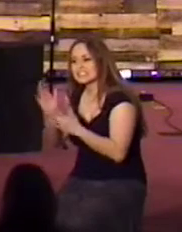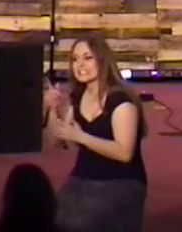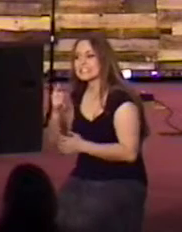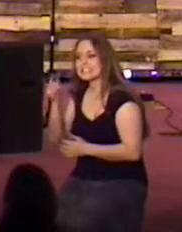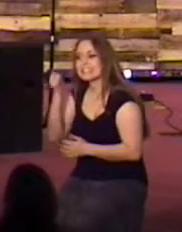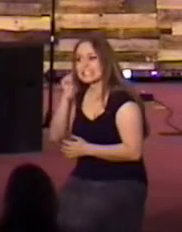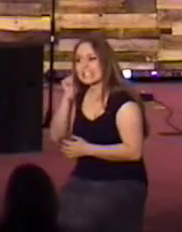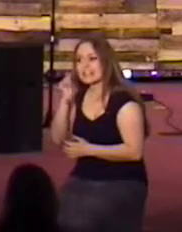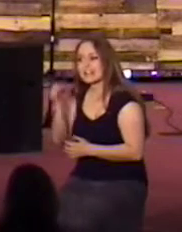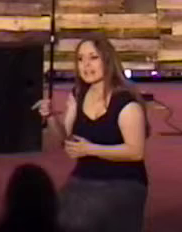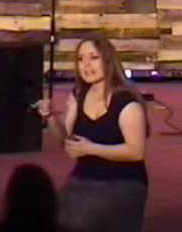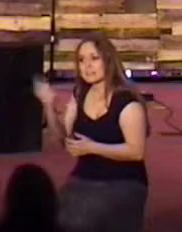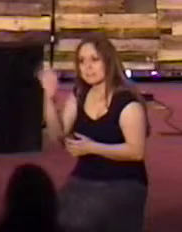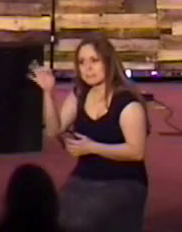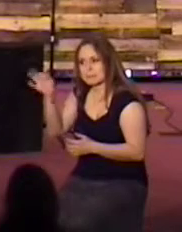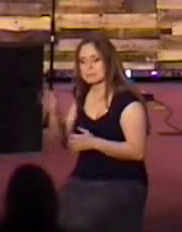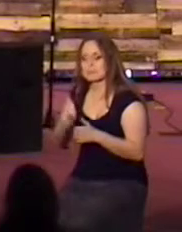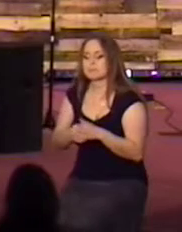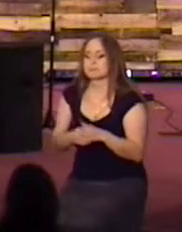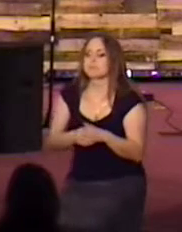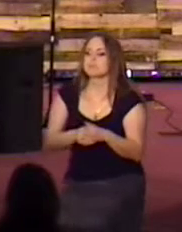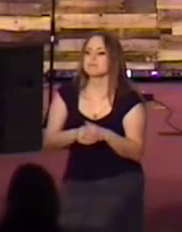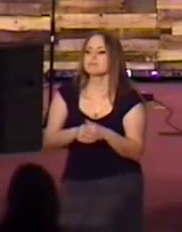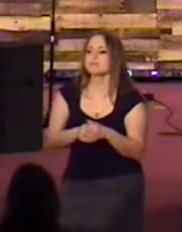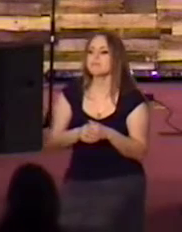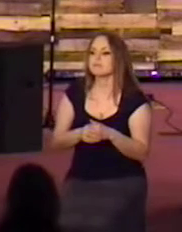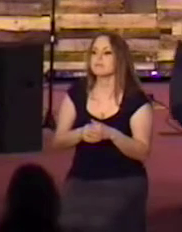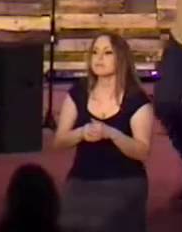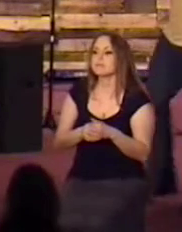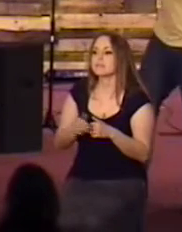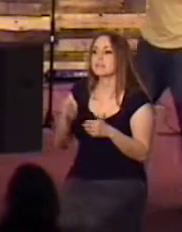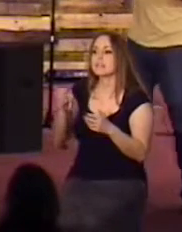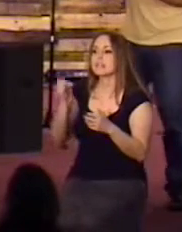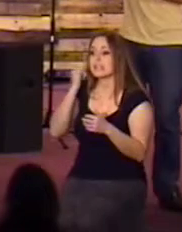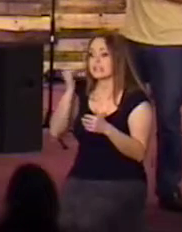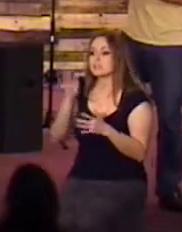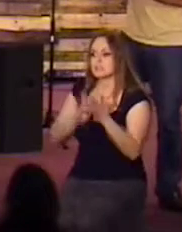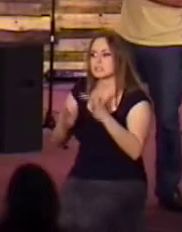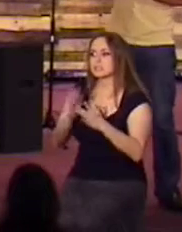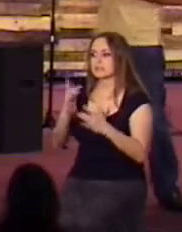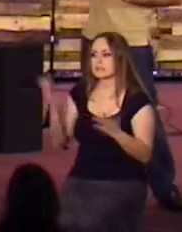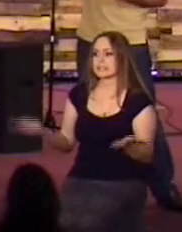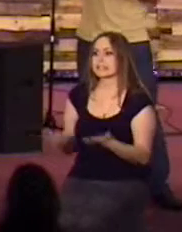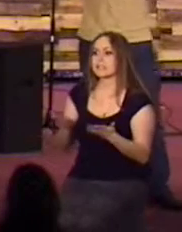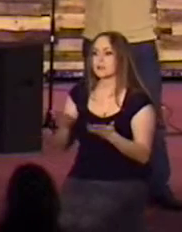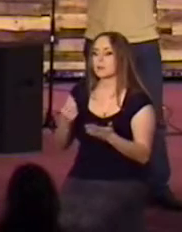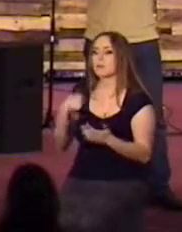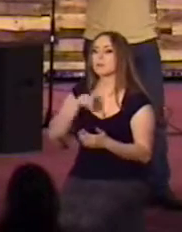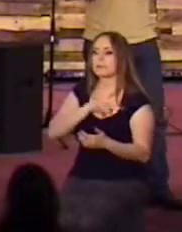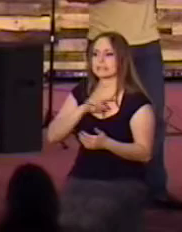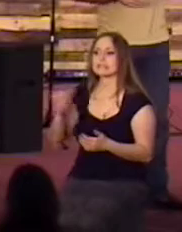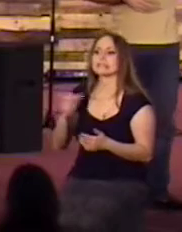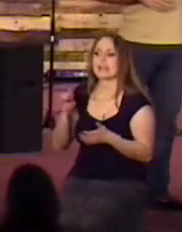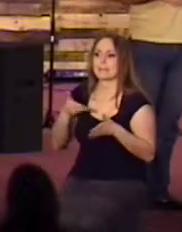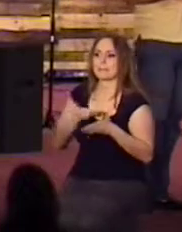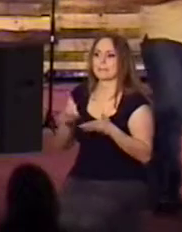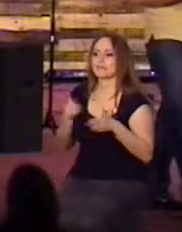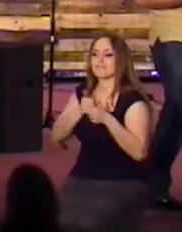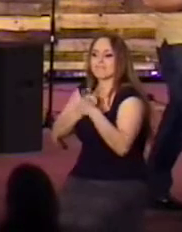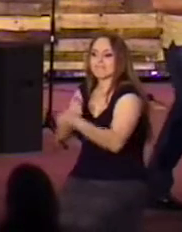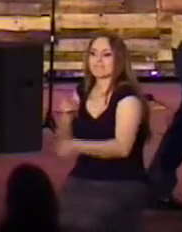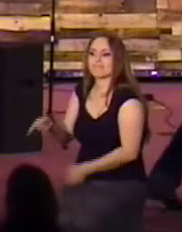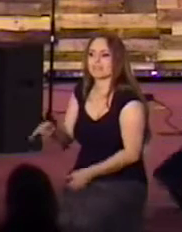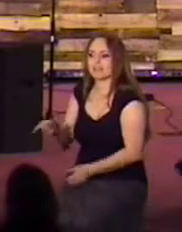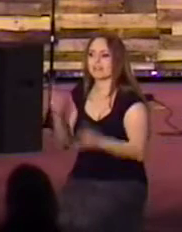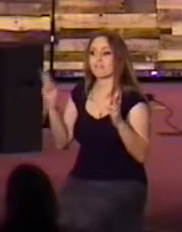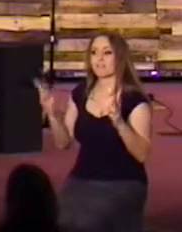stuff that we would be doing. If we had Jesus around, we would be doing the same thing. We would be following him. We'd be, you know, taking vacation days off of